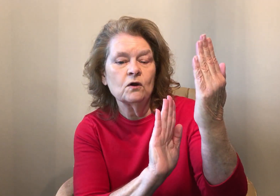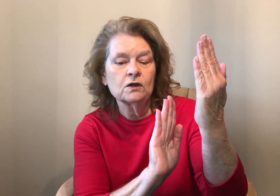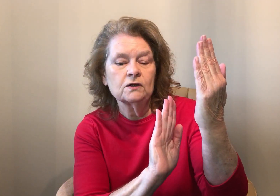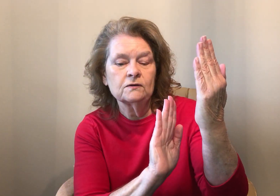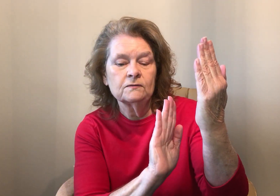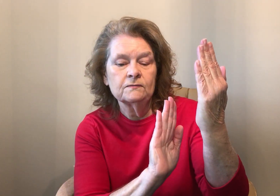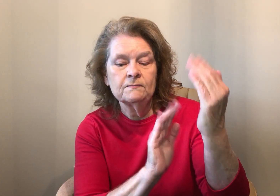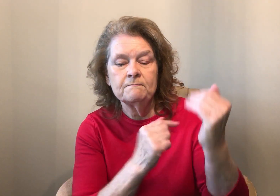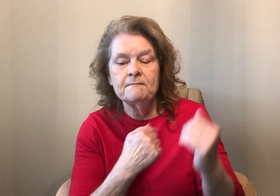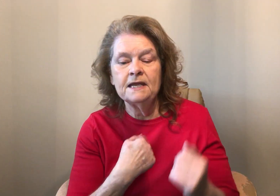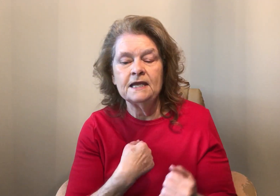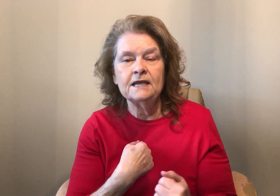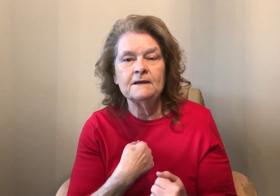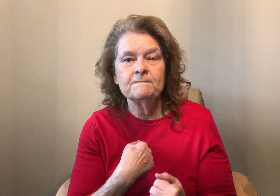before me.